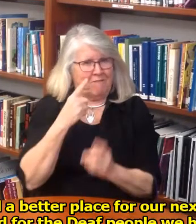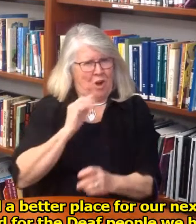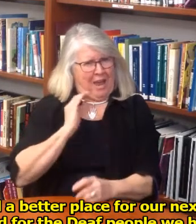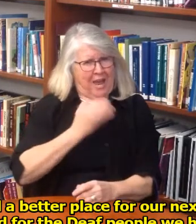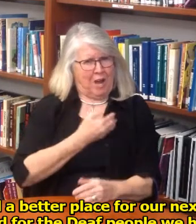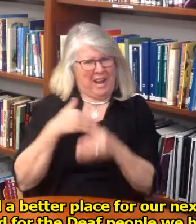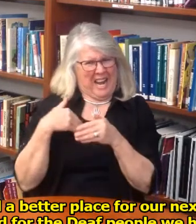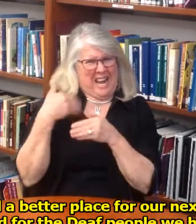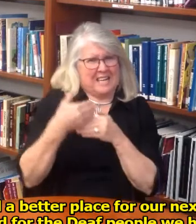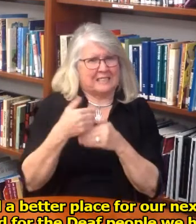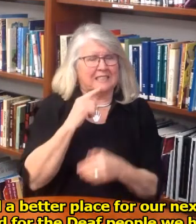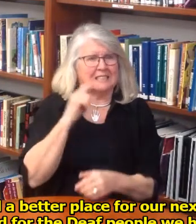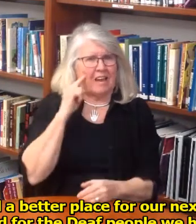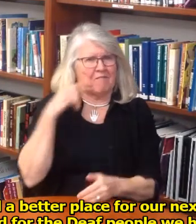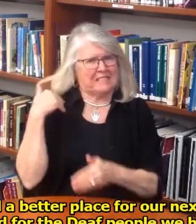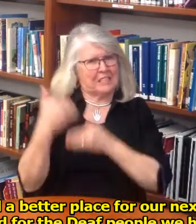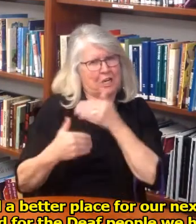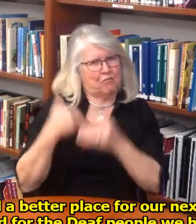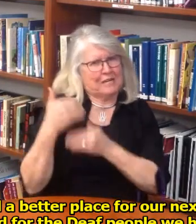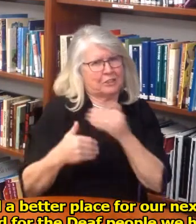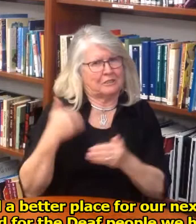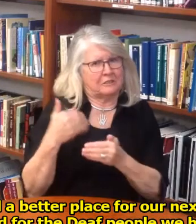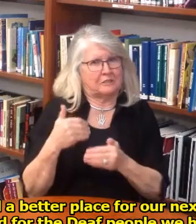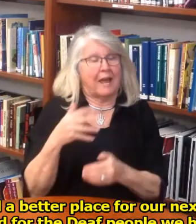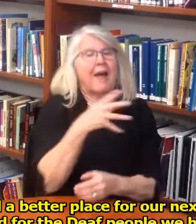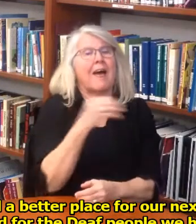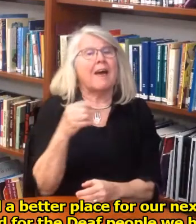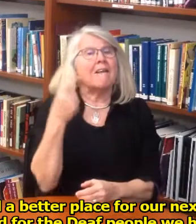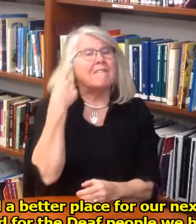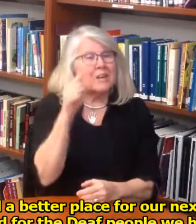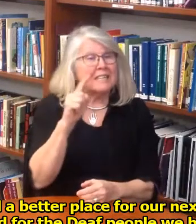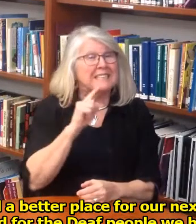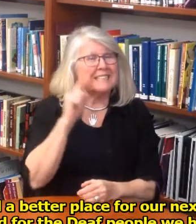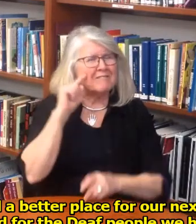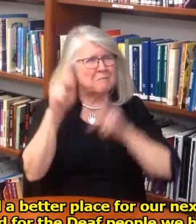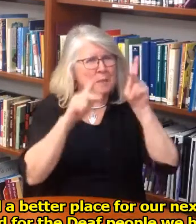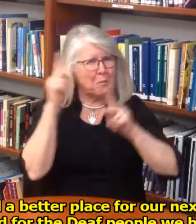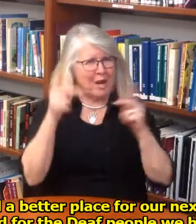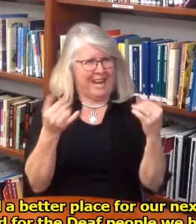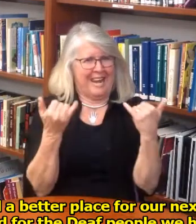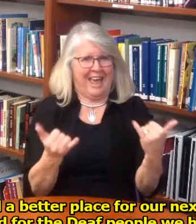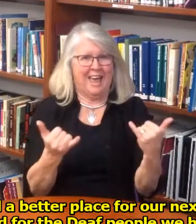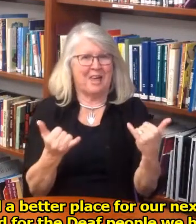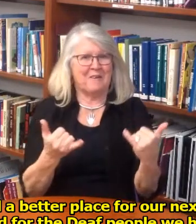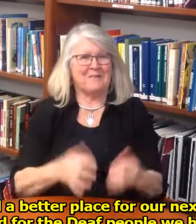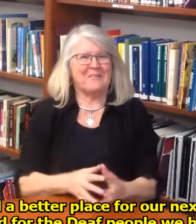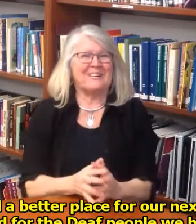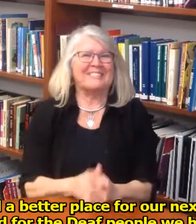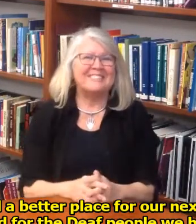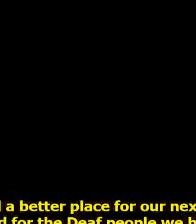world a better place for our next generation of deaf people and for the deaf people we have right now.